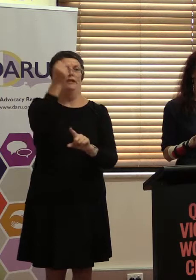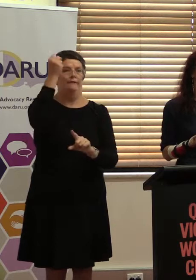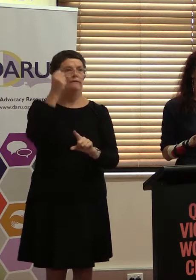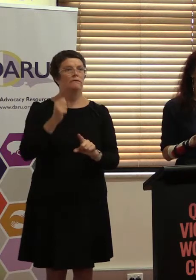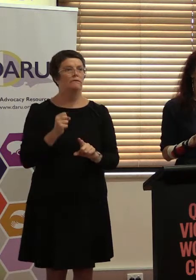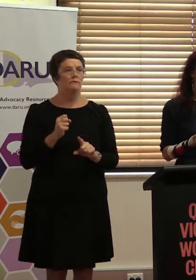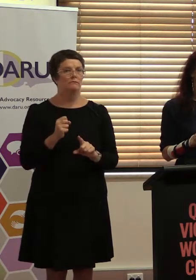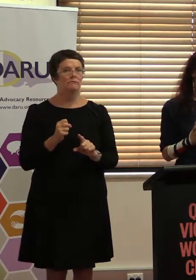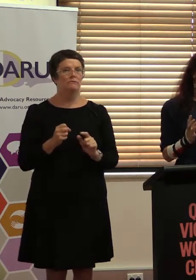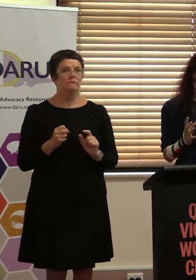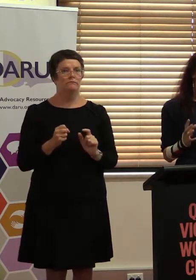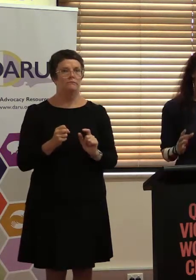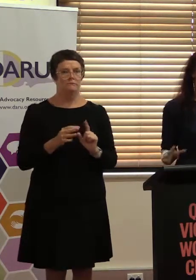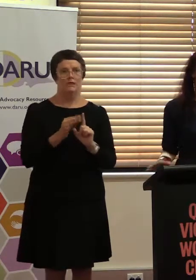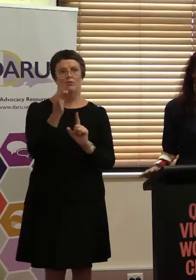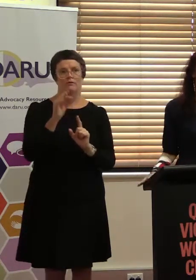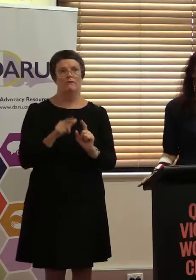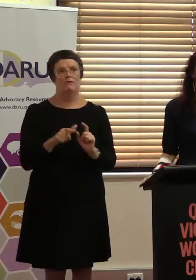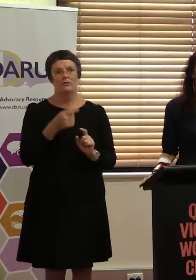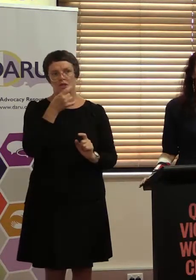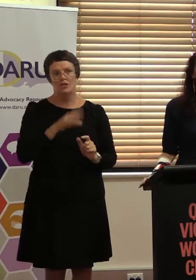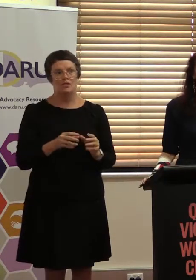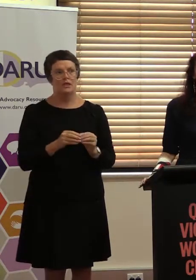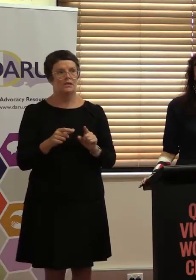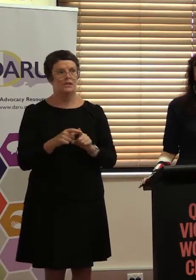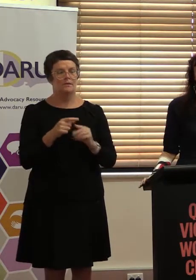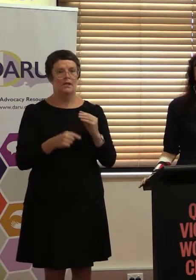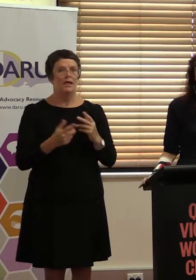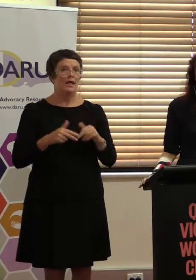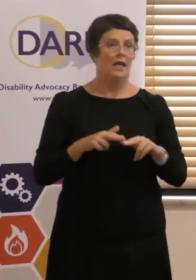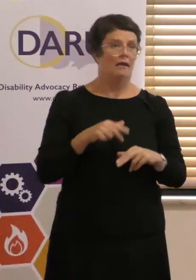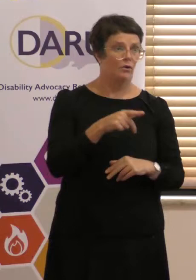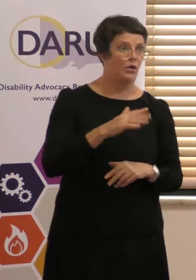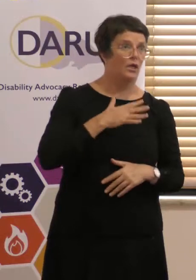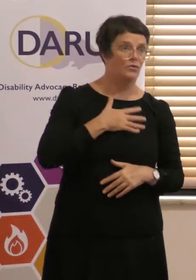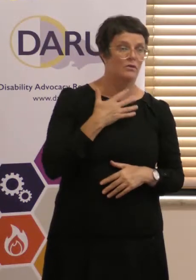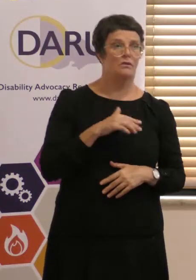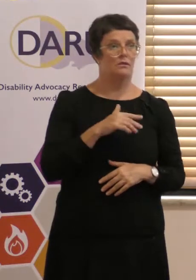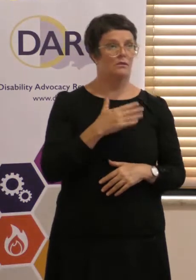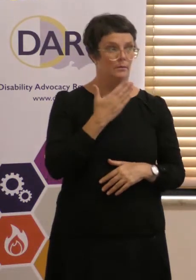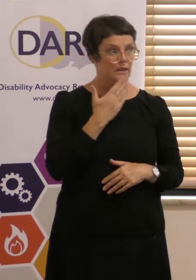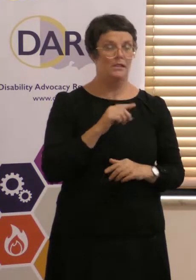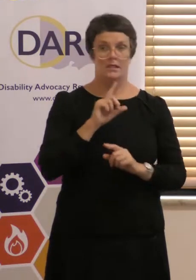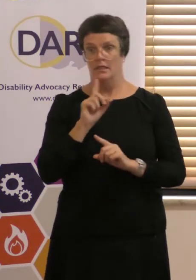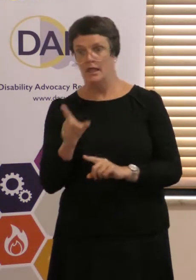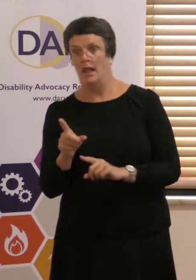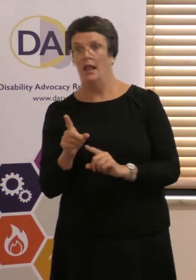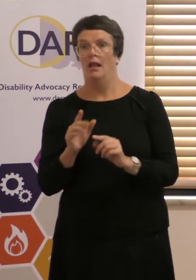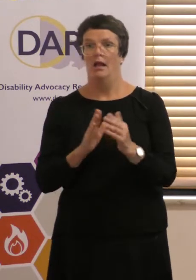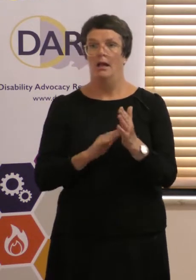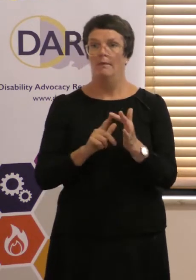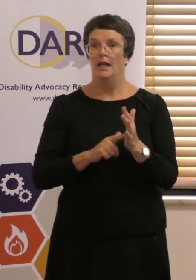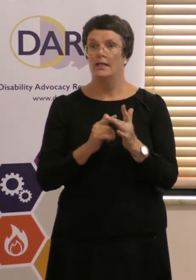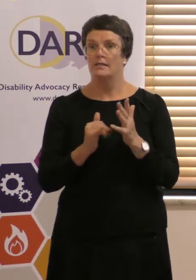disabilities. So if you're interested, perhaps let Melissa or Natasha know. because Disability